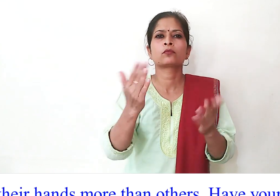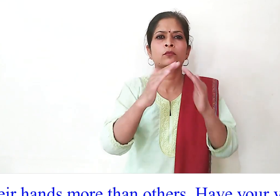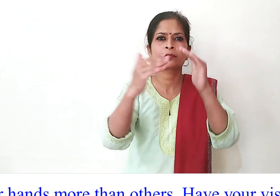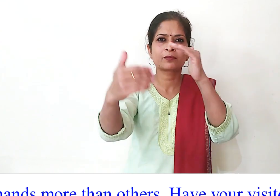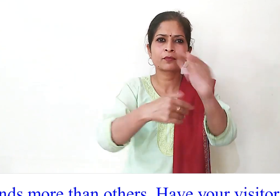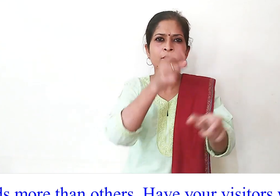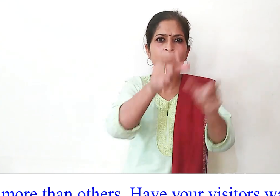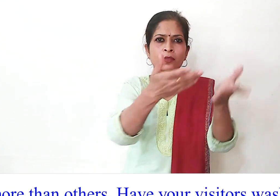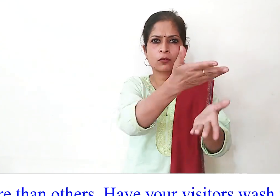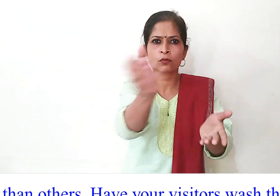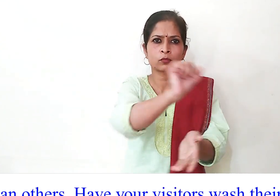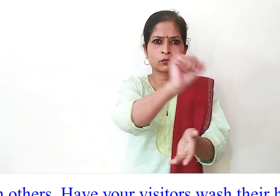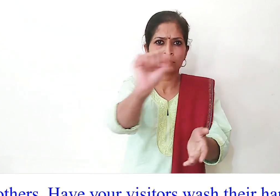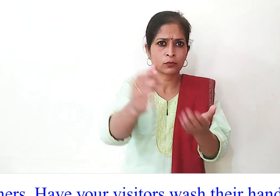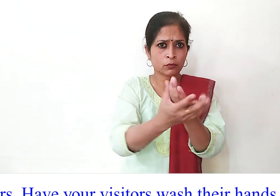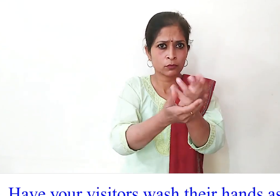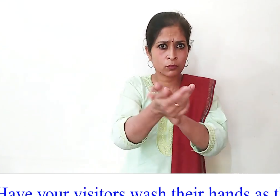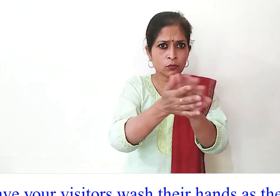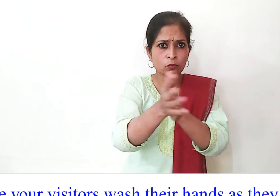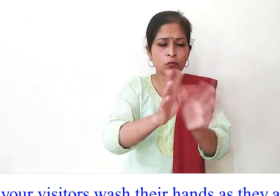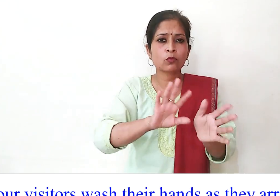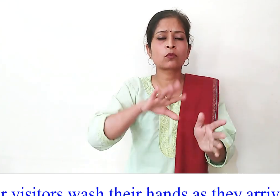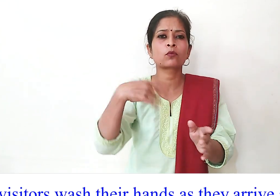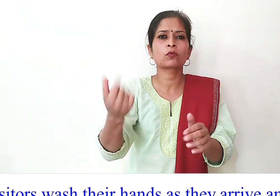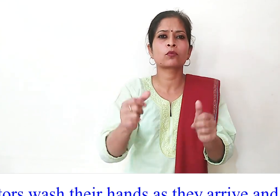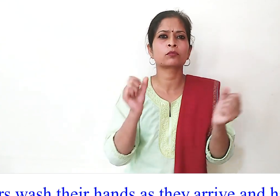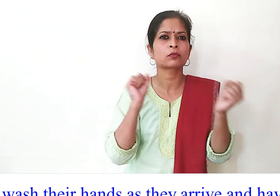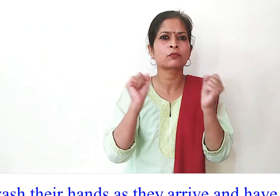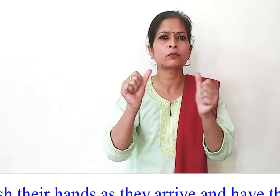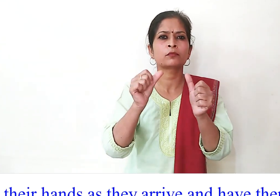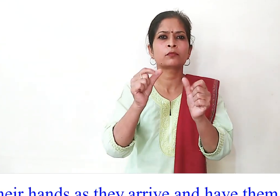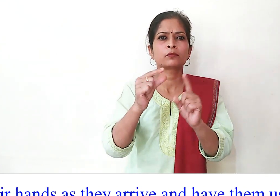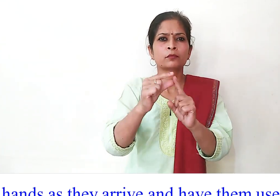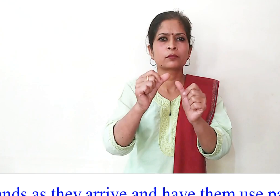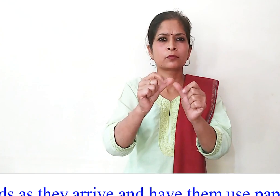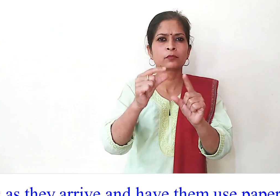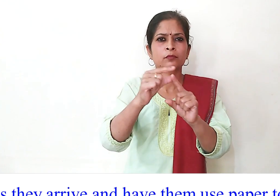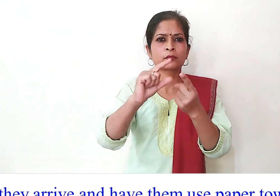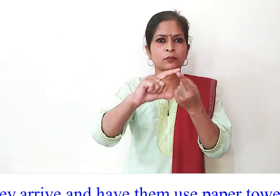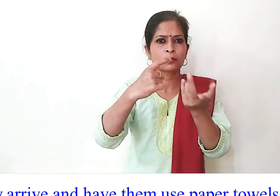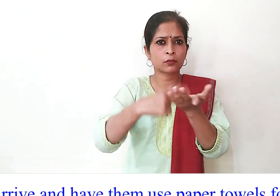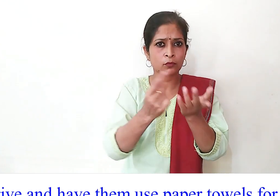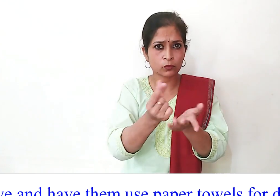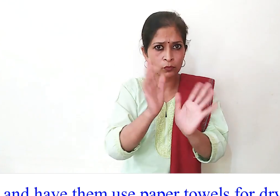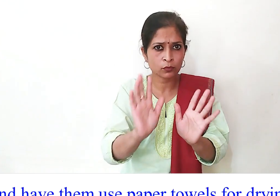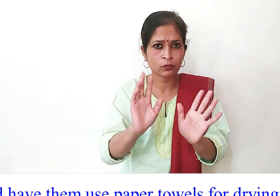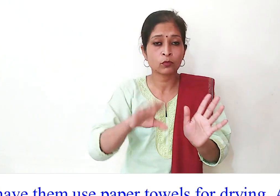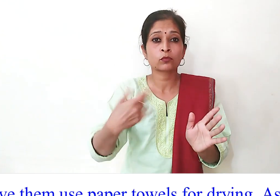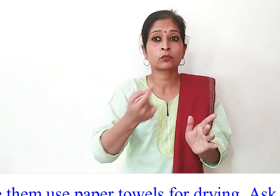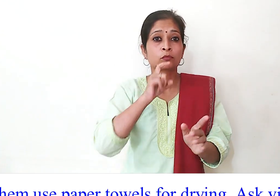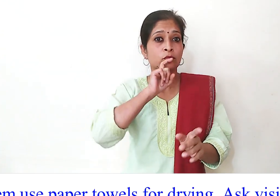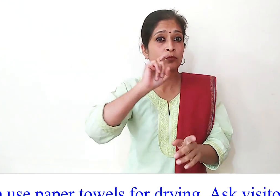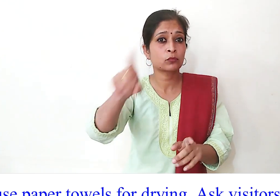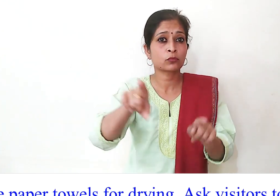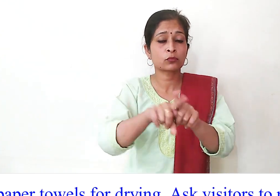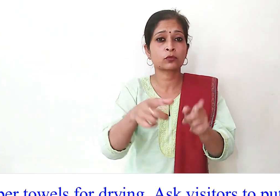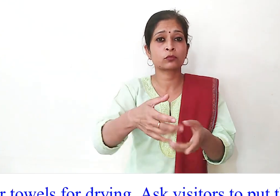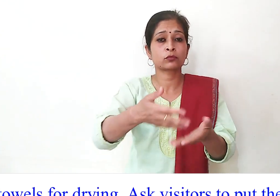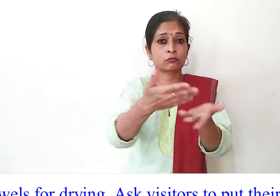hands as they arrive and have them use paper towels for drying. Ask visitors to put their plates and mugs straight into